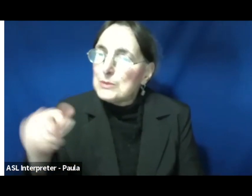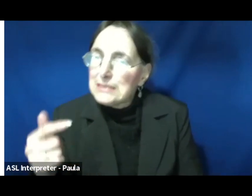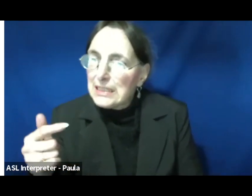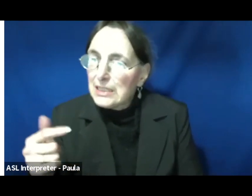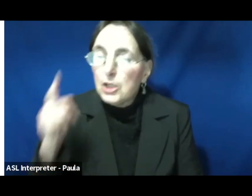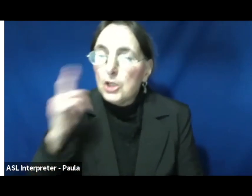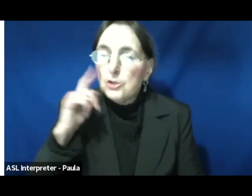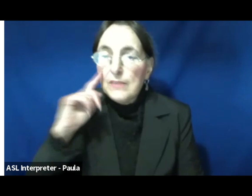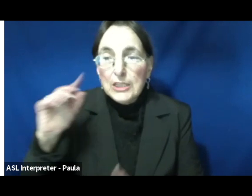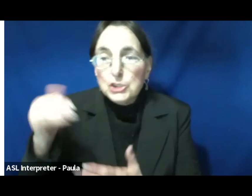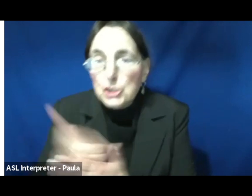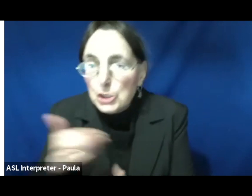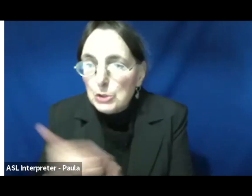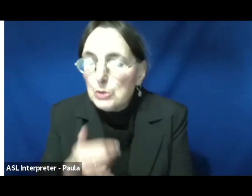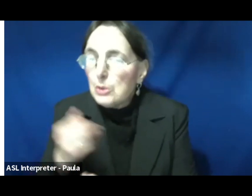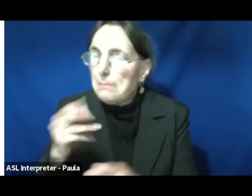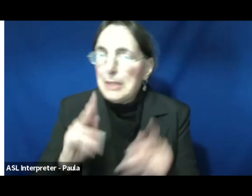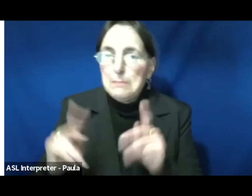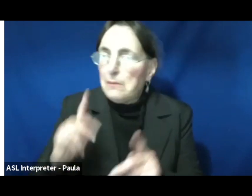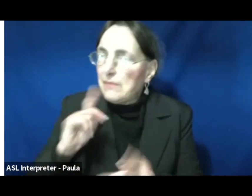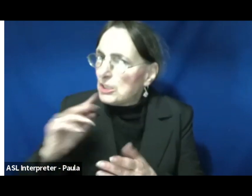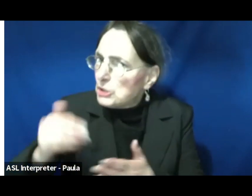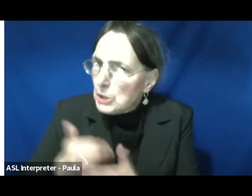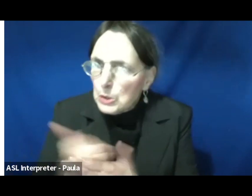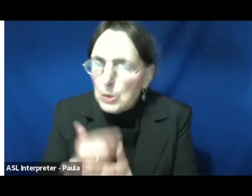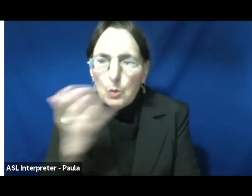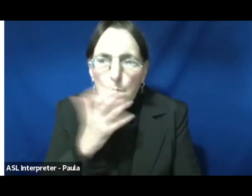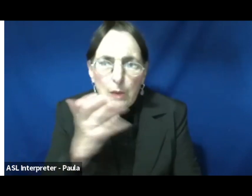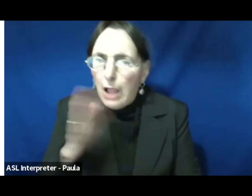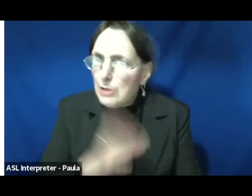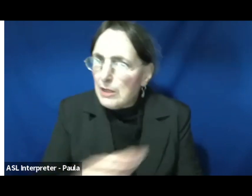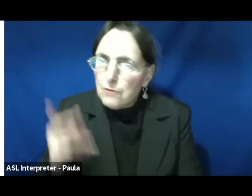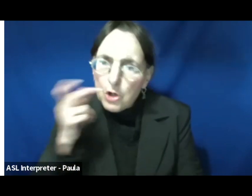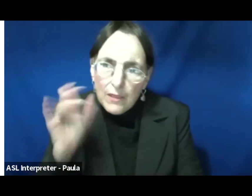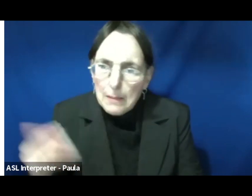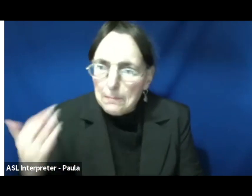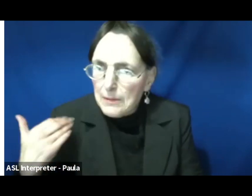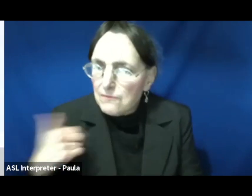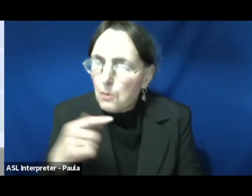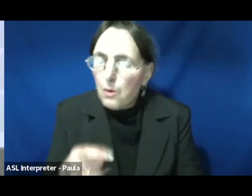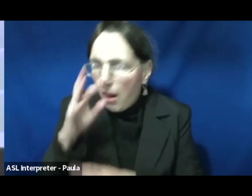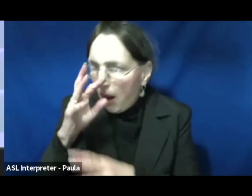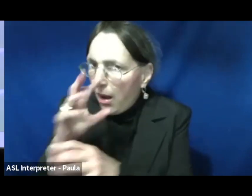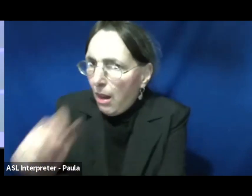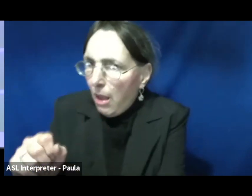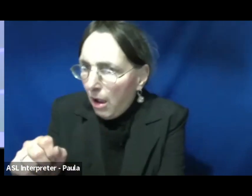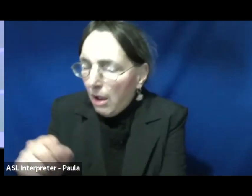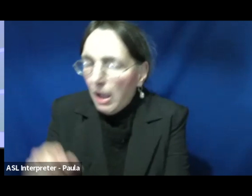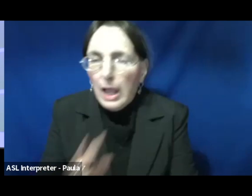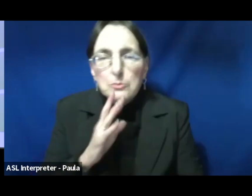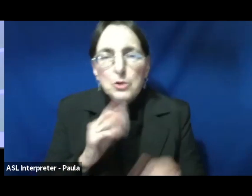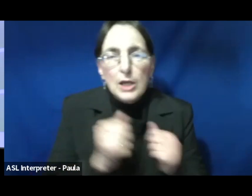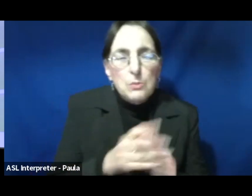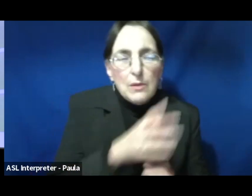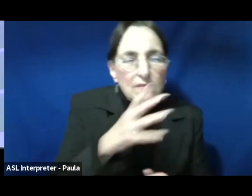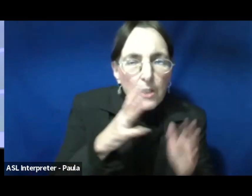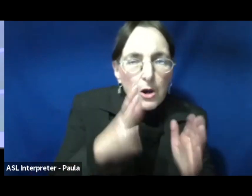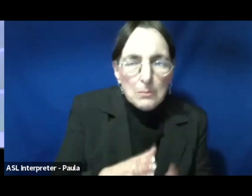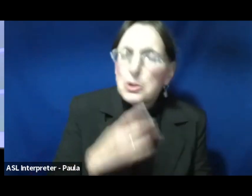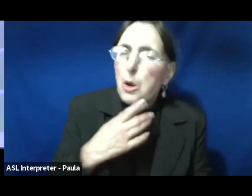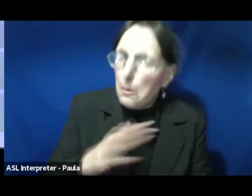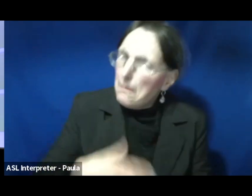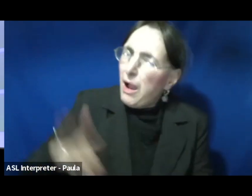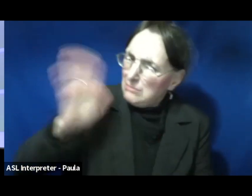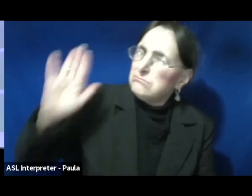think it's fascinating. It's just new stuff, right? So I'm talking to farmers, and they're like, oh, my great-grandpa used to just put the garbage back